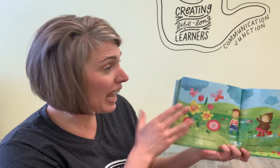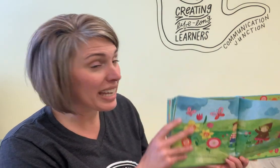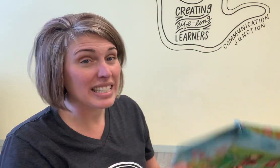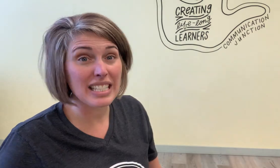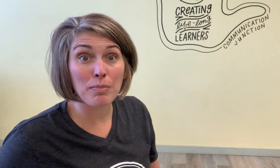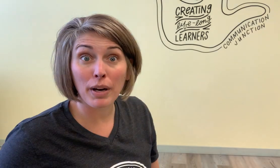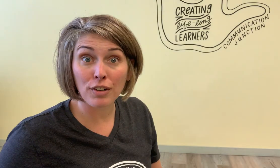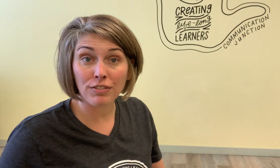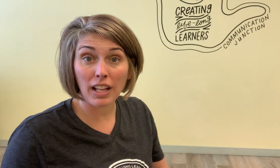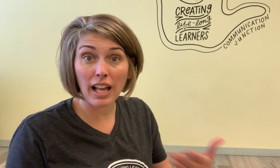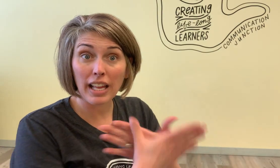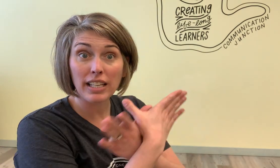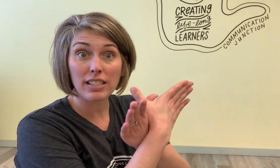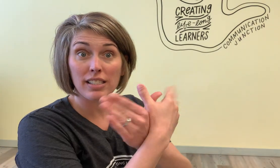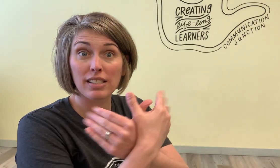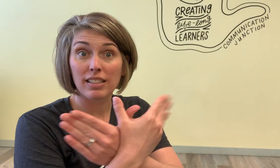I see butterflies.